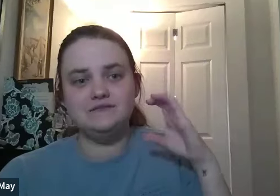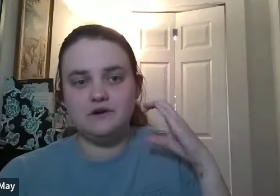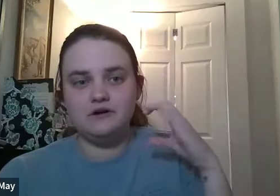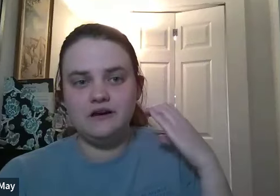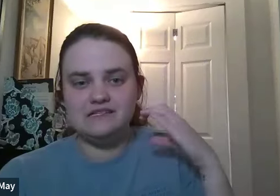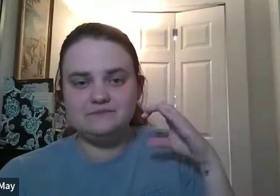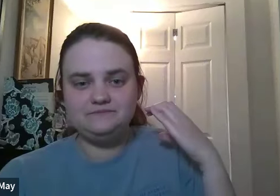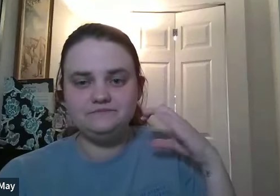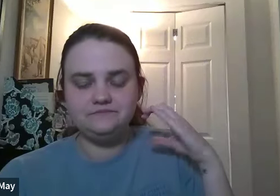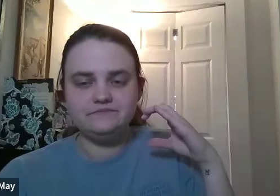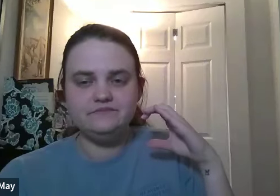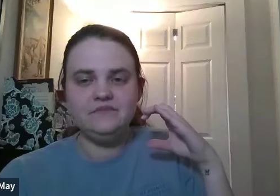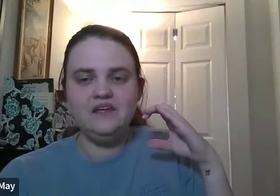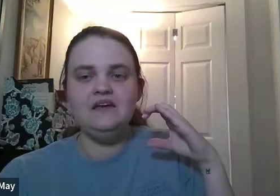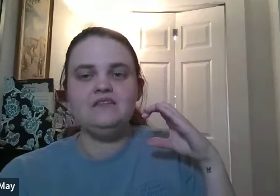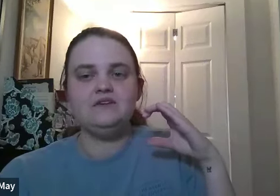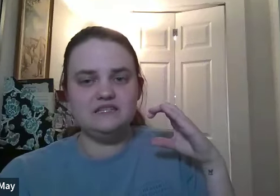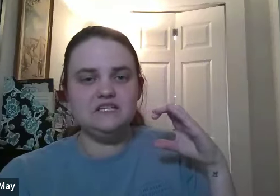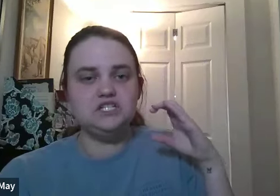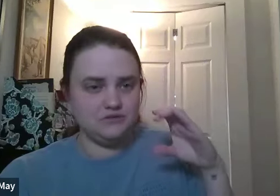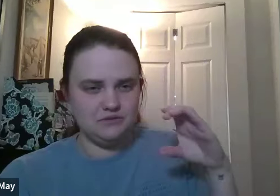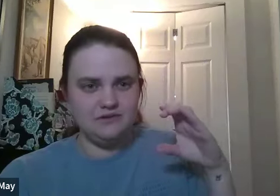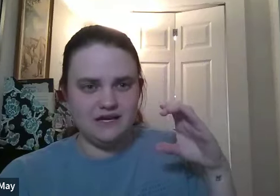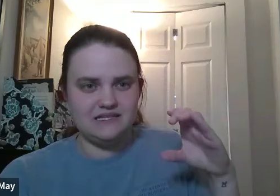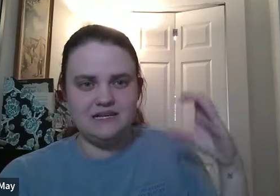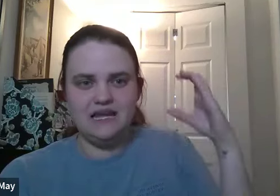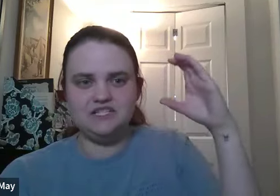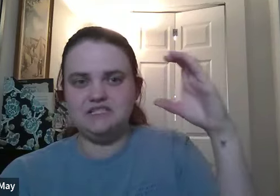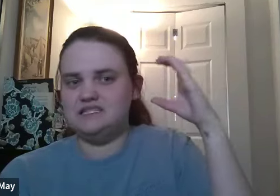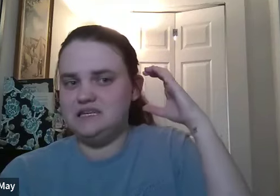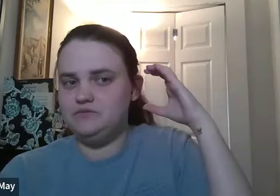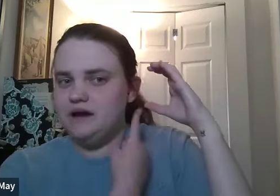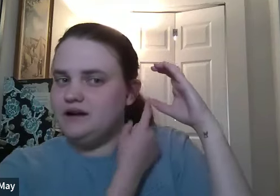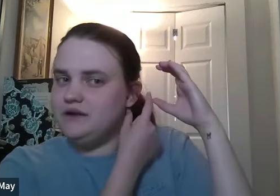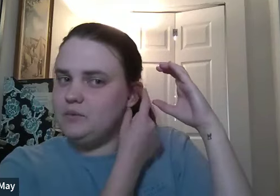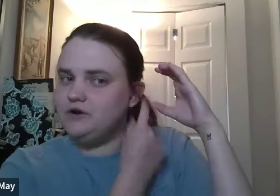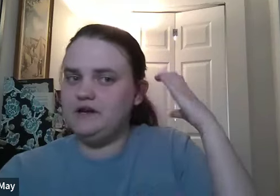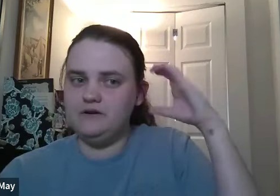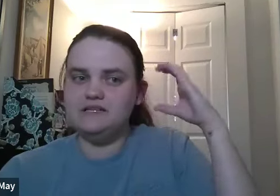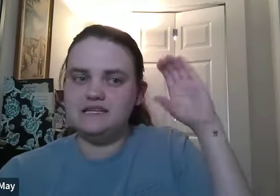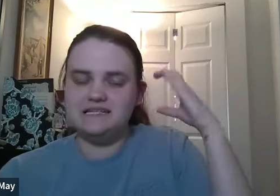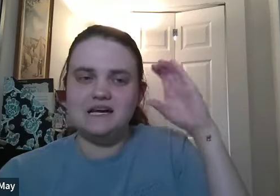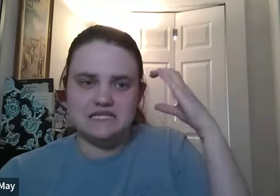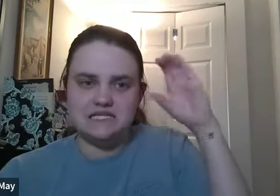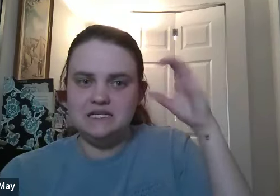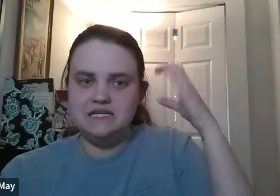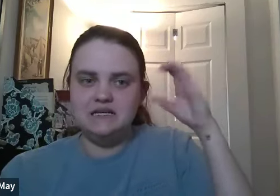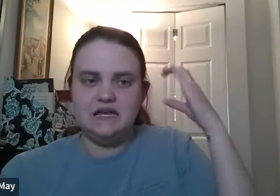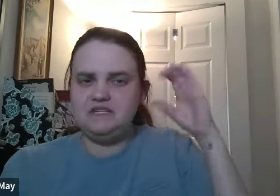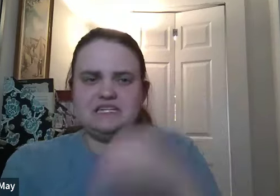for girl cousin. There is the general cousin, and it's just the C, right? Kind of like where your ear is, and it's cousin. If it doesn't